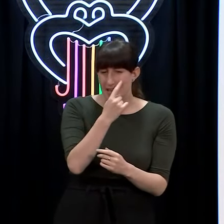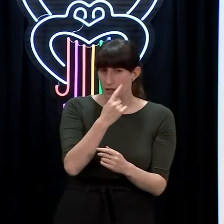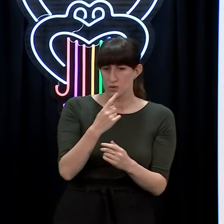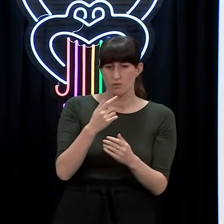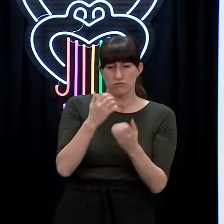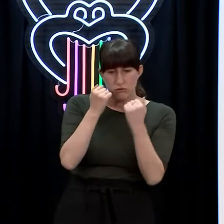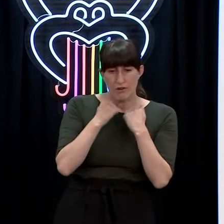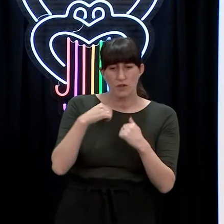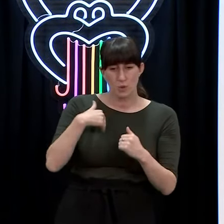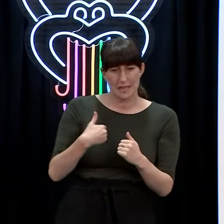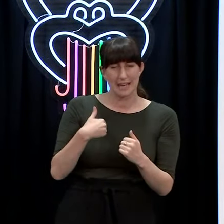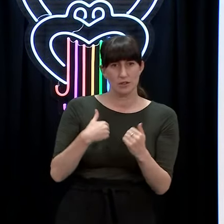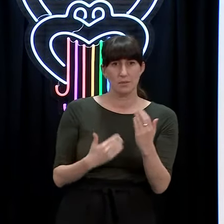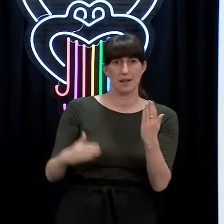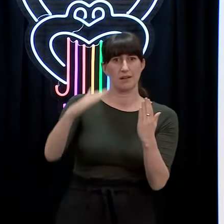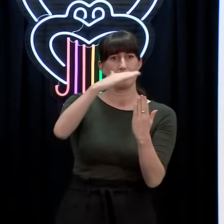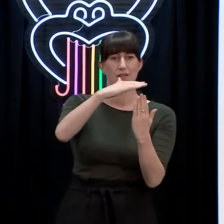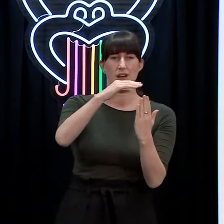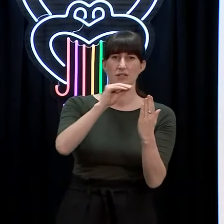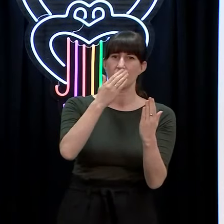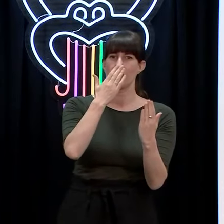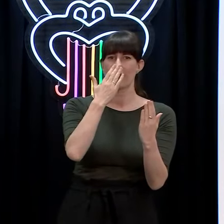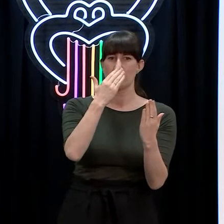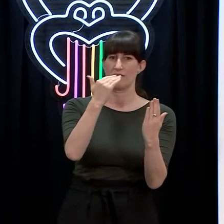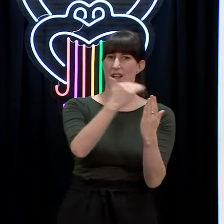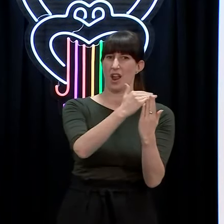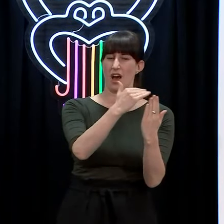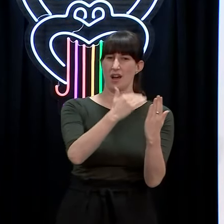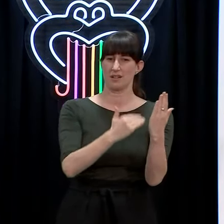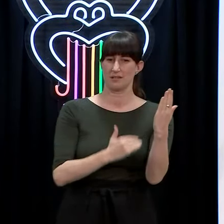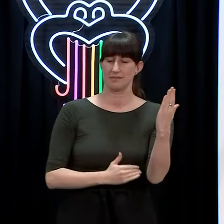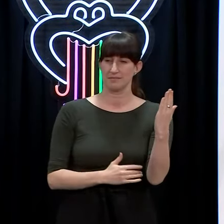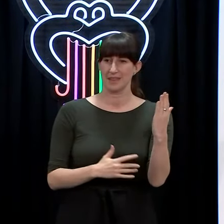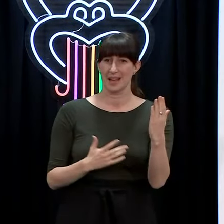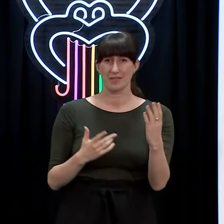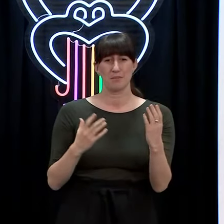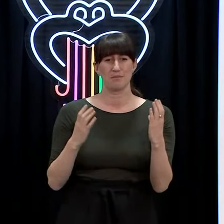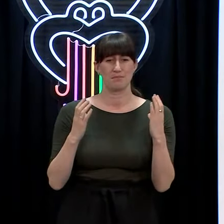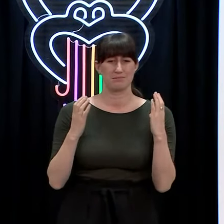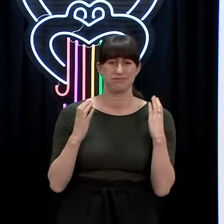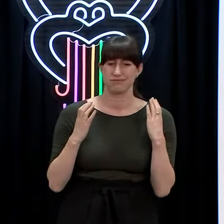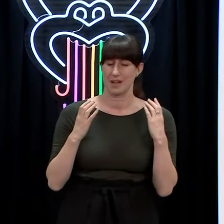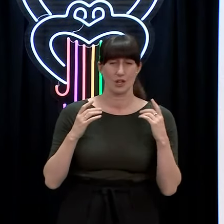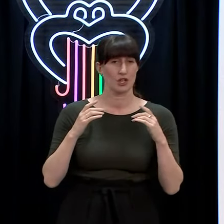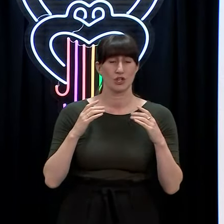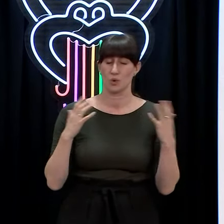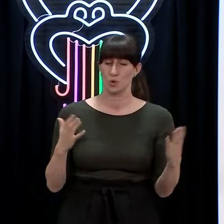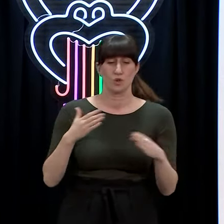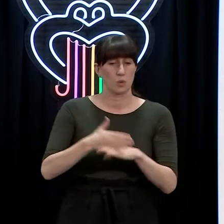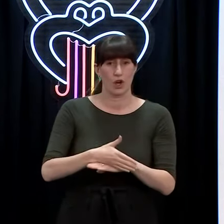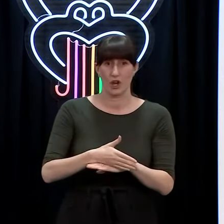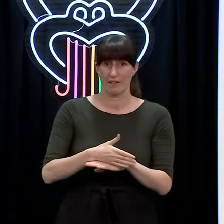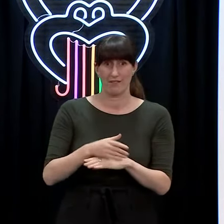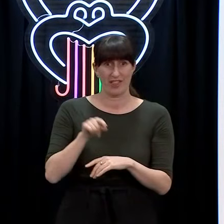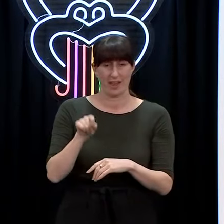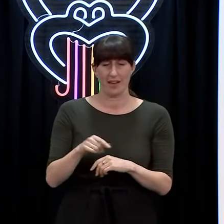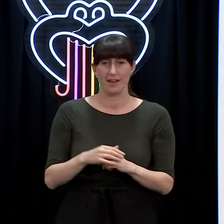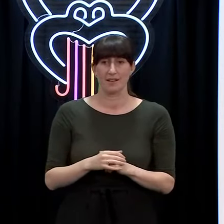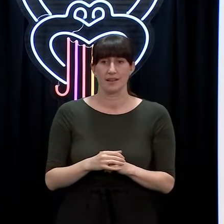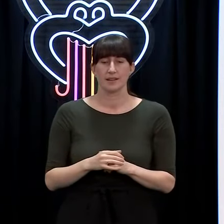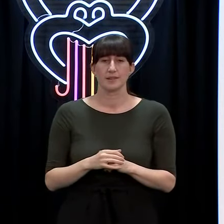verified, the burden associated with that would be significant. So if we think about the nearest